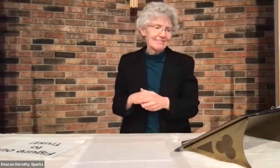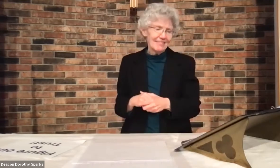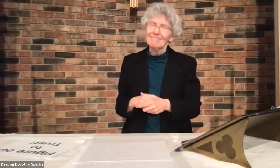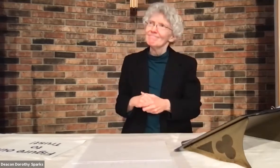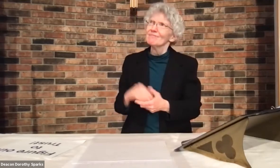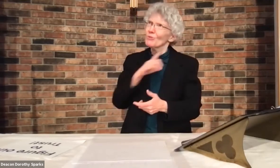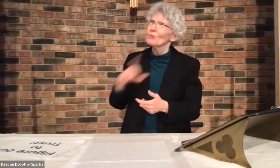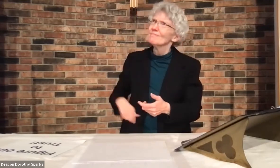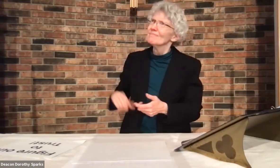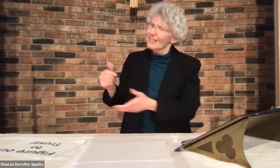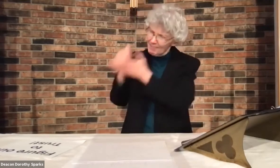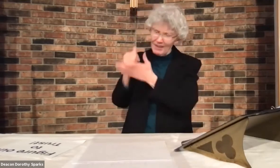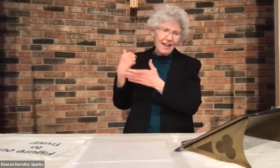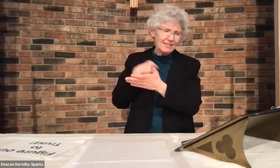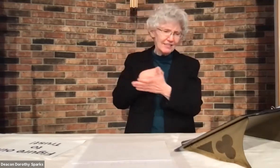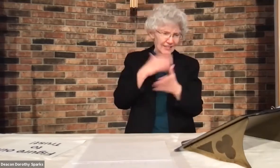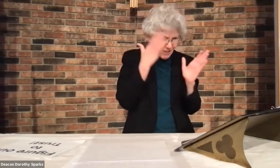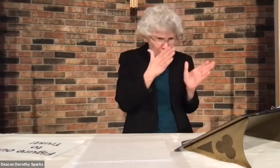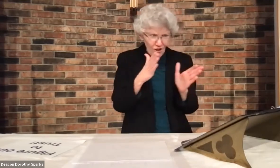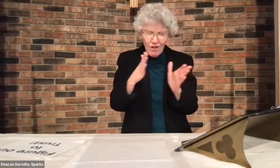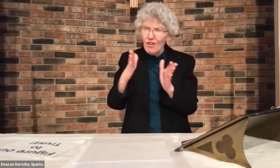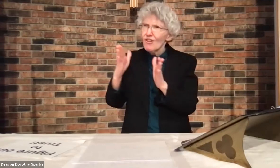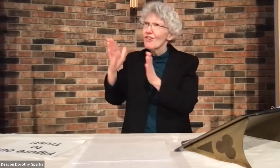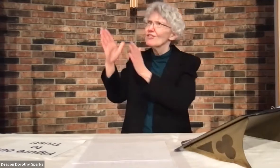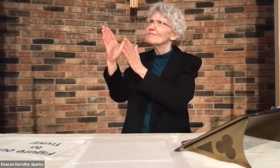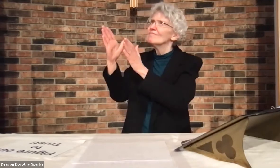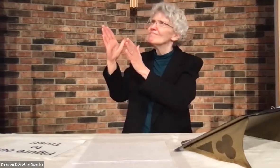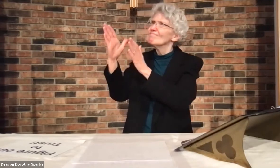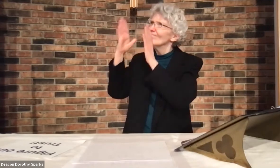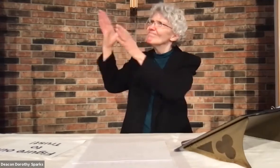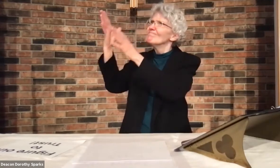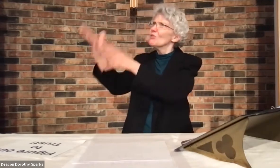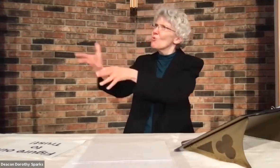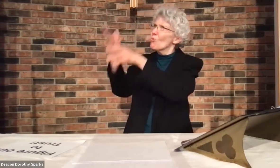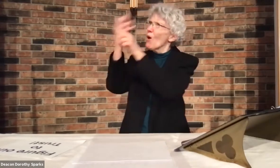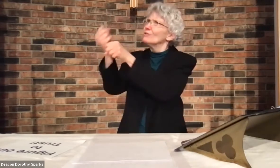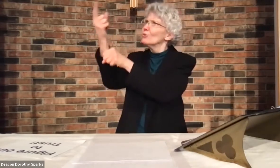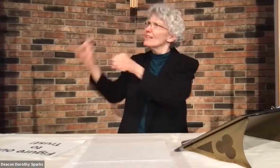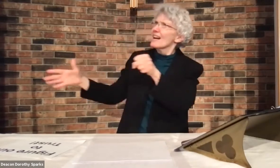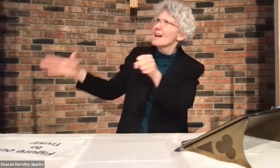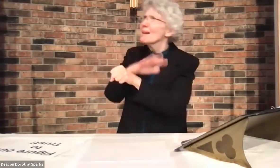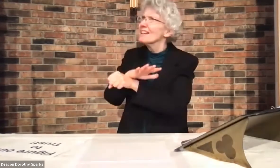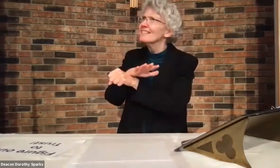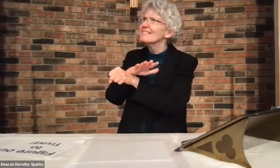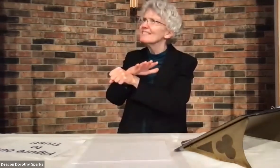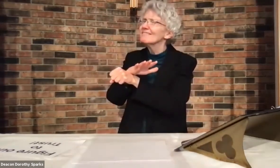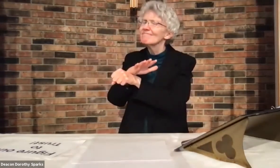on our own. Lord, help us to keep our focus on You and